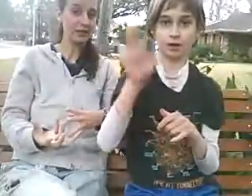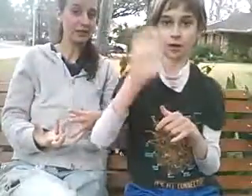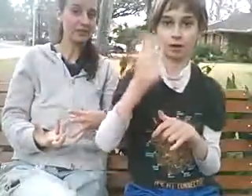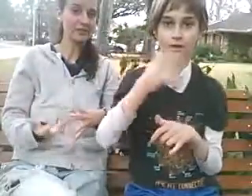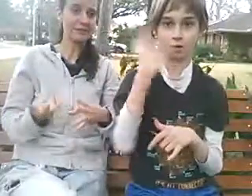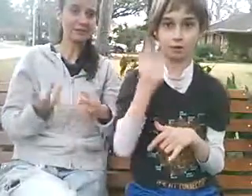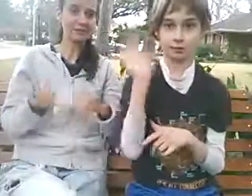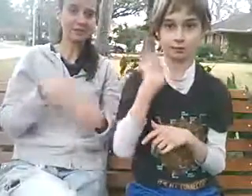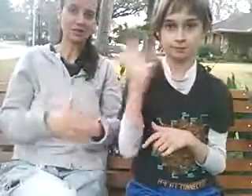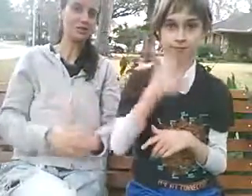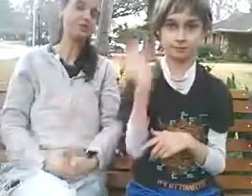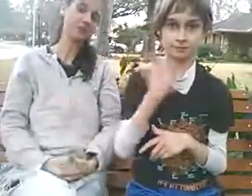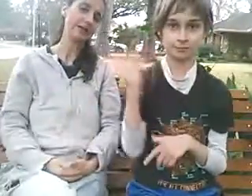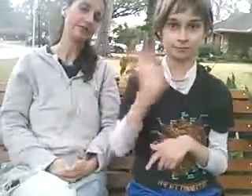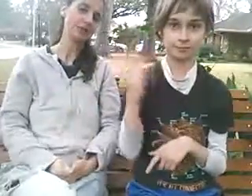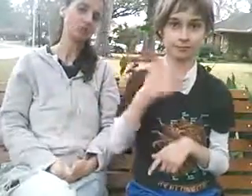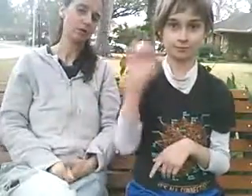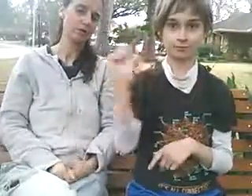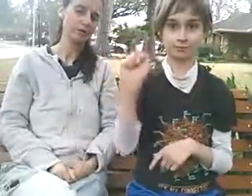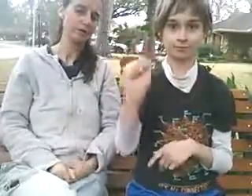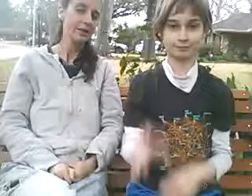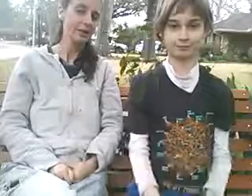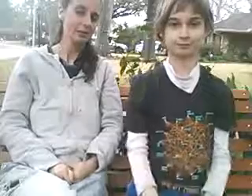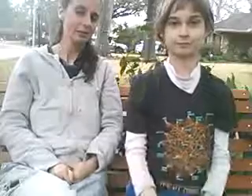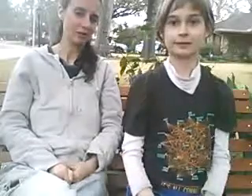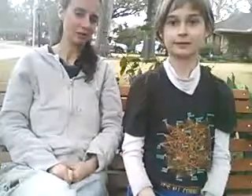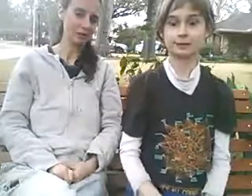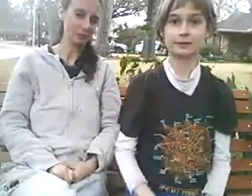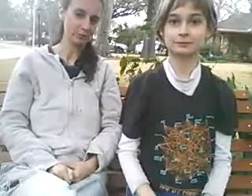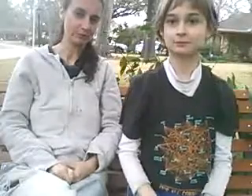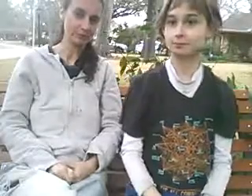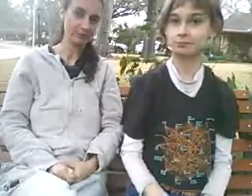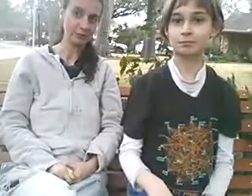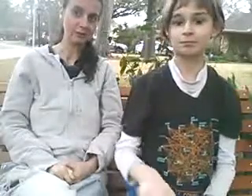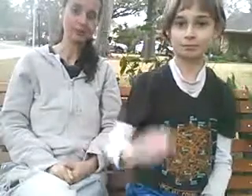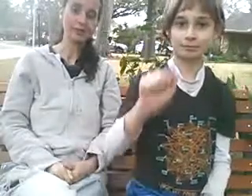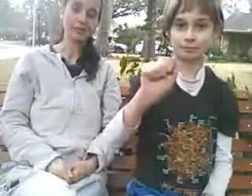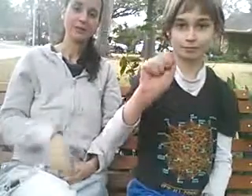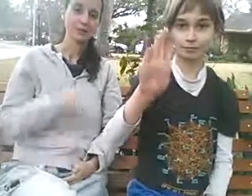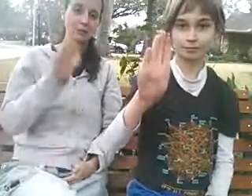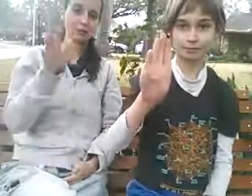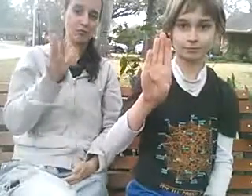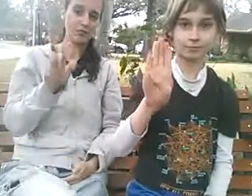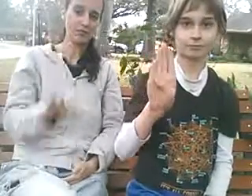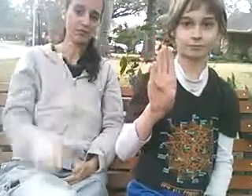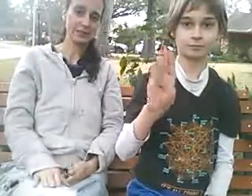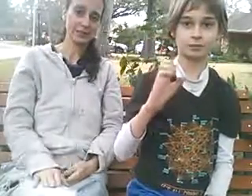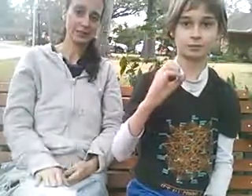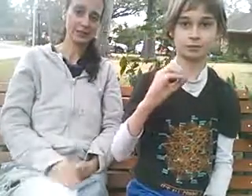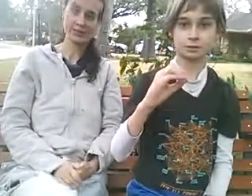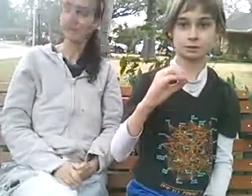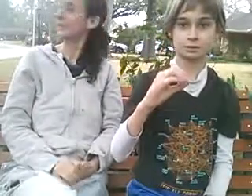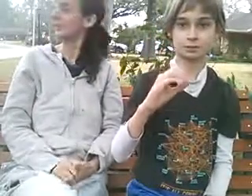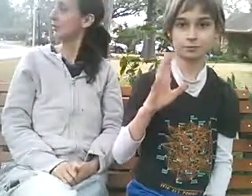hands, then they'll start to use their hands more, and it'll start to be a little bit easier. So 3 ones that we're going to leave you